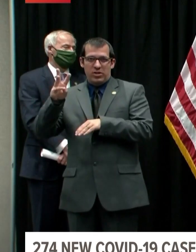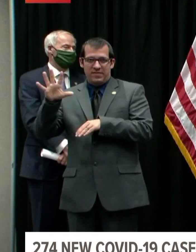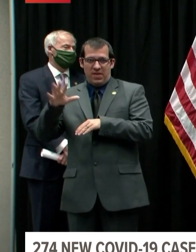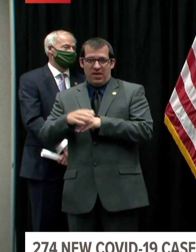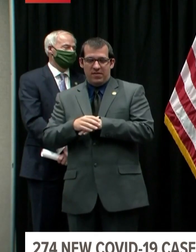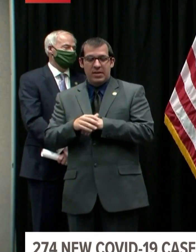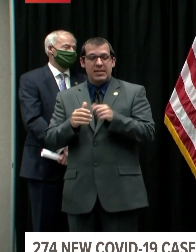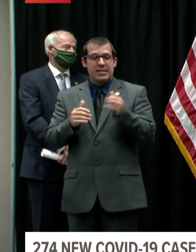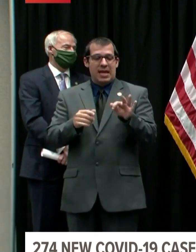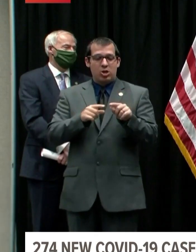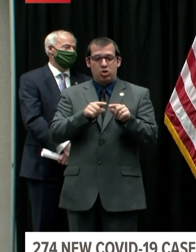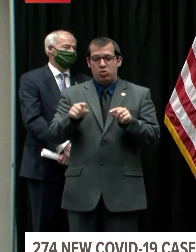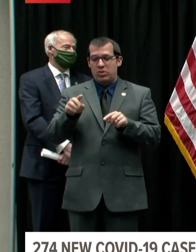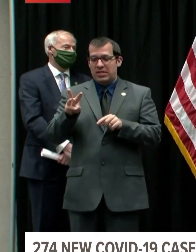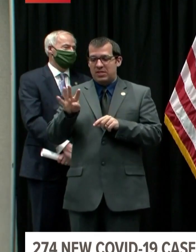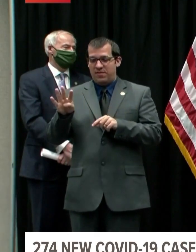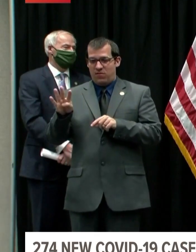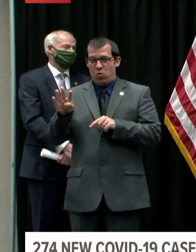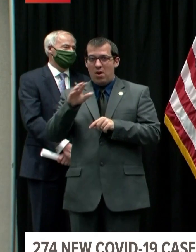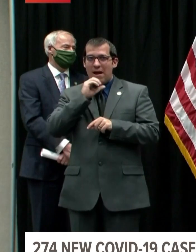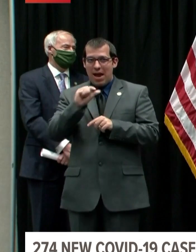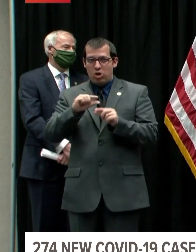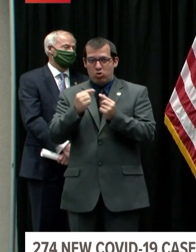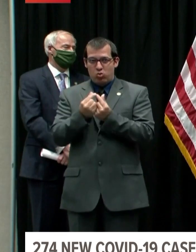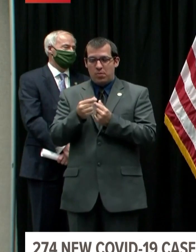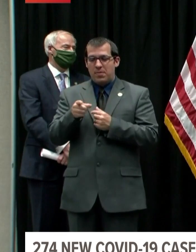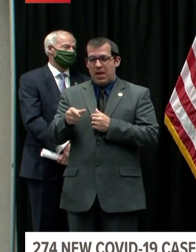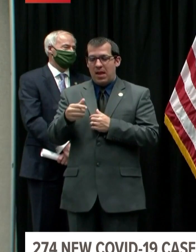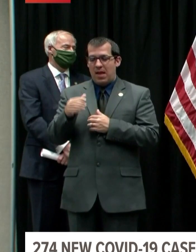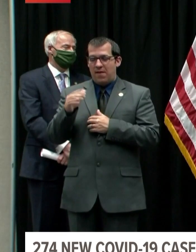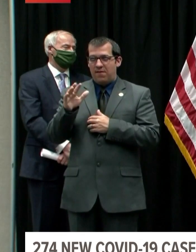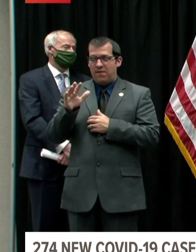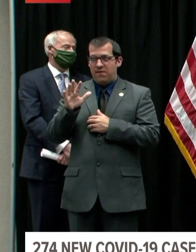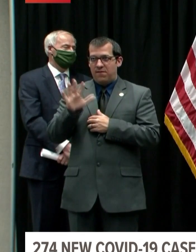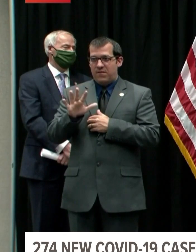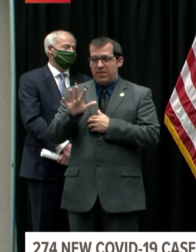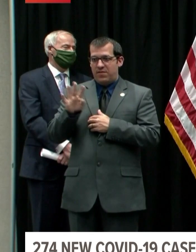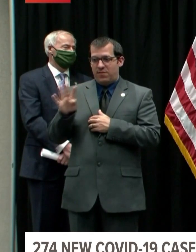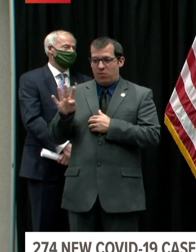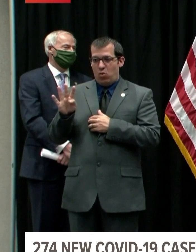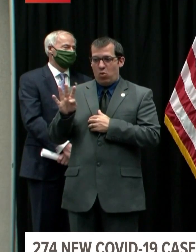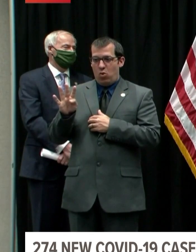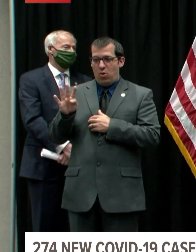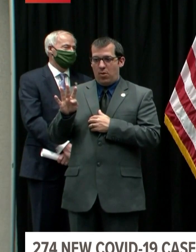through 64 age group is 54